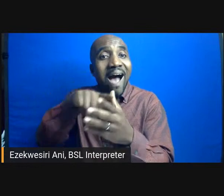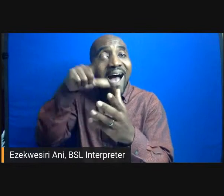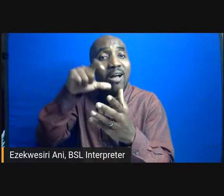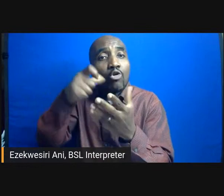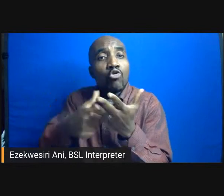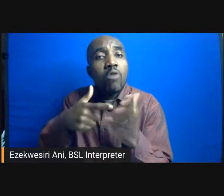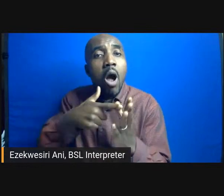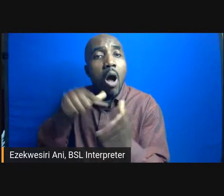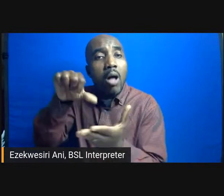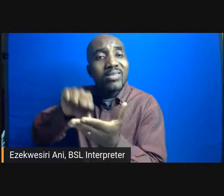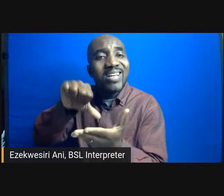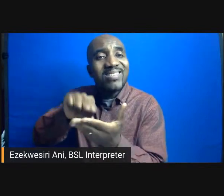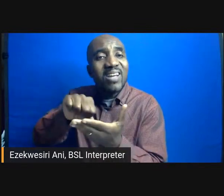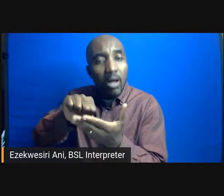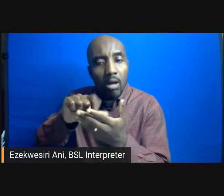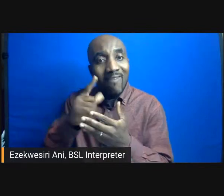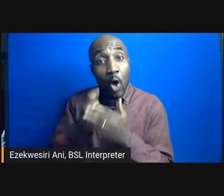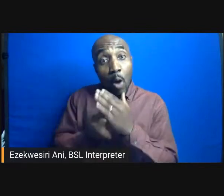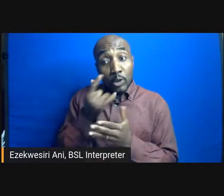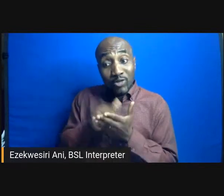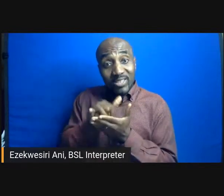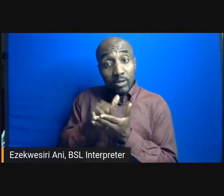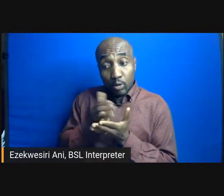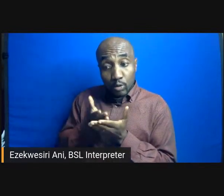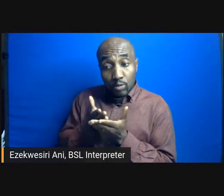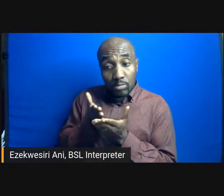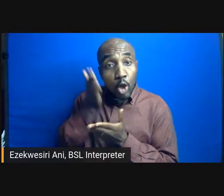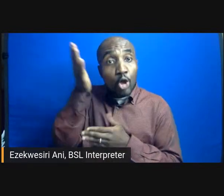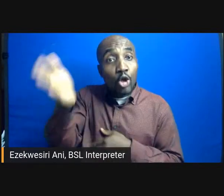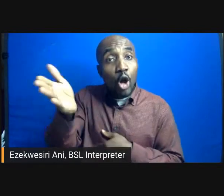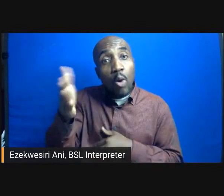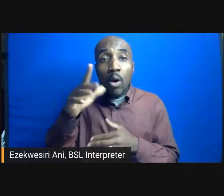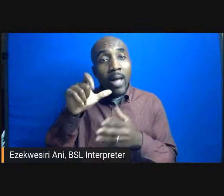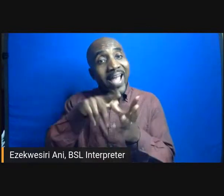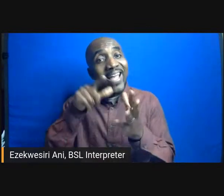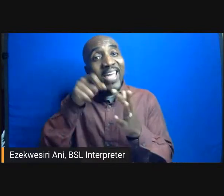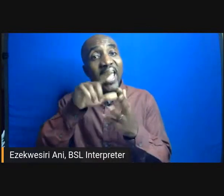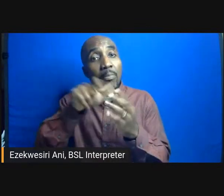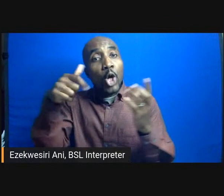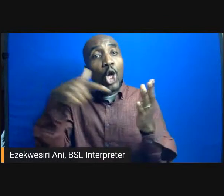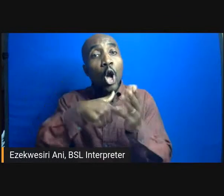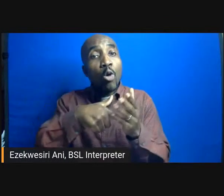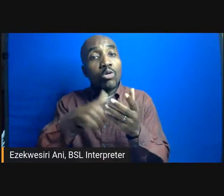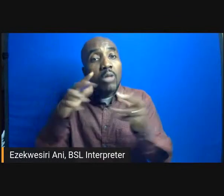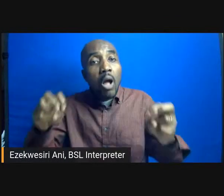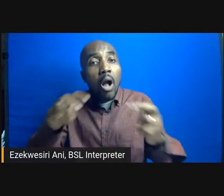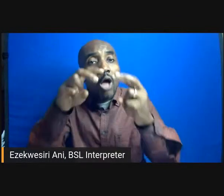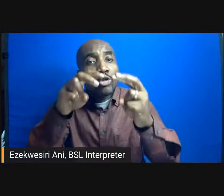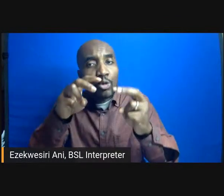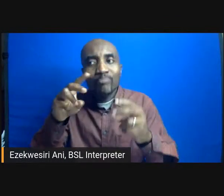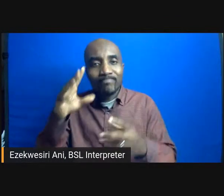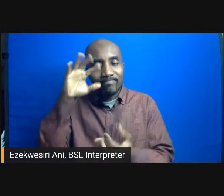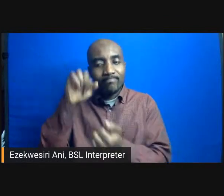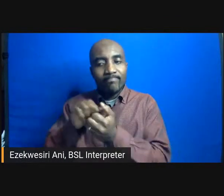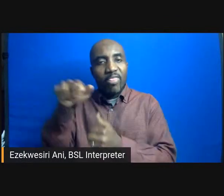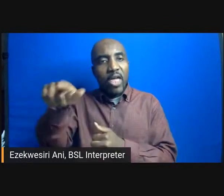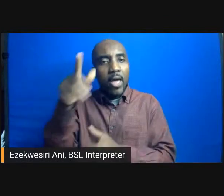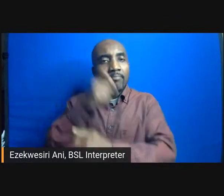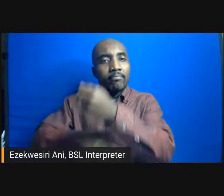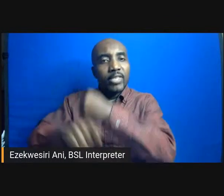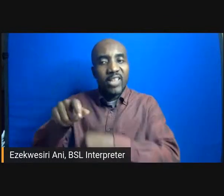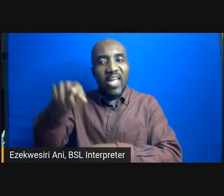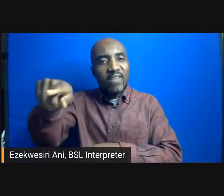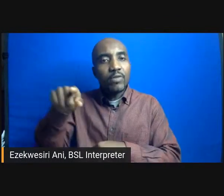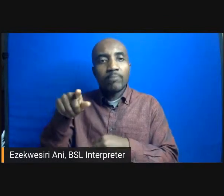to visit Cape Coast Castle. There I found the door of no return, a symbol